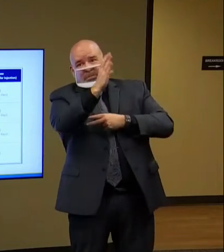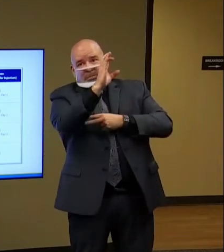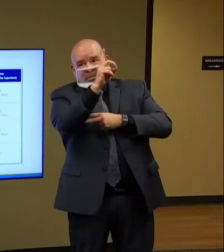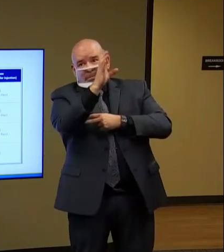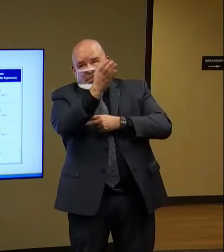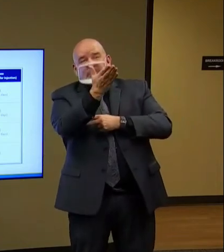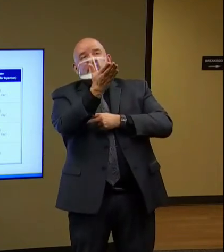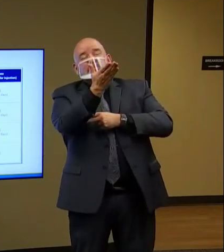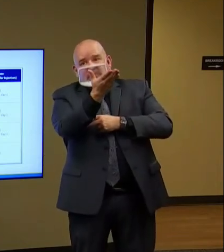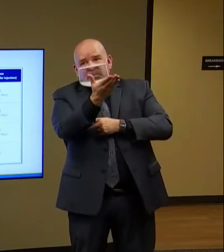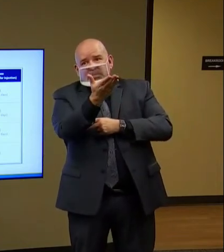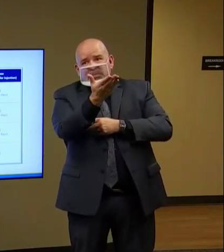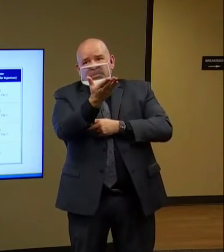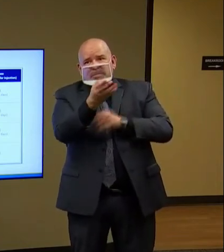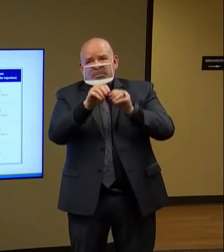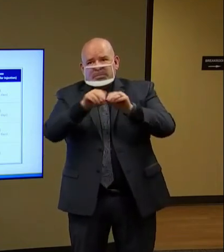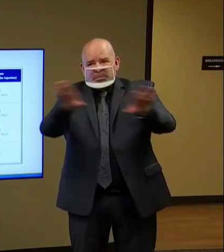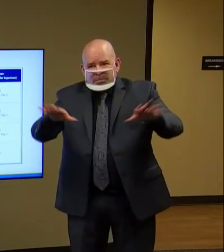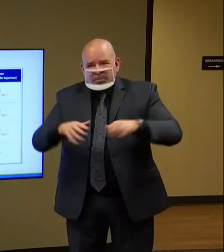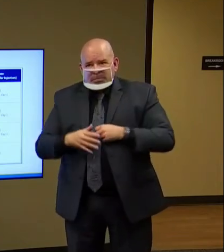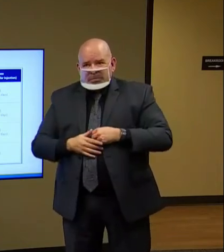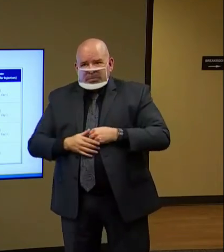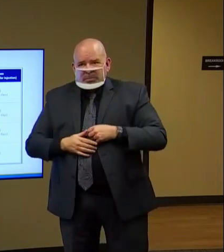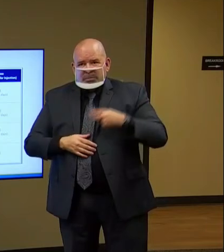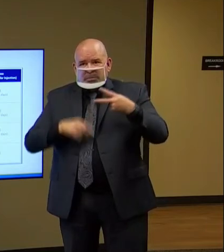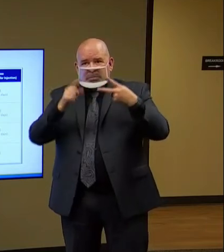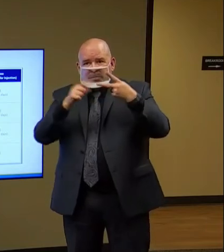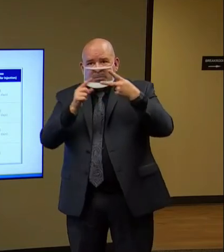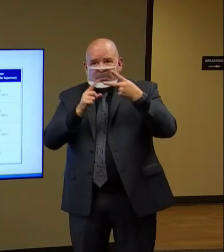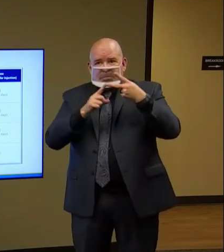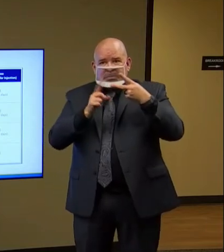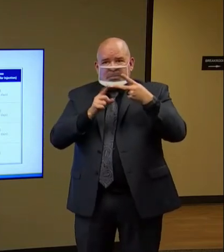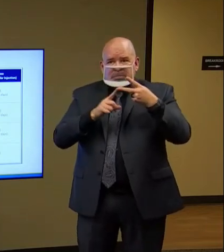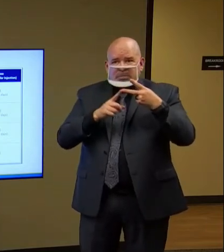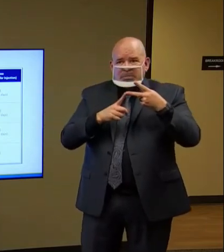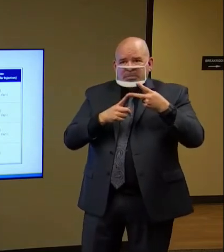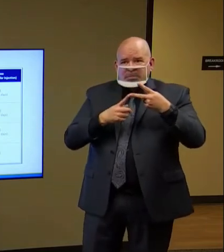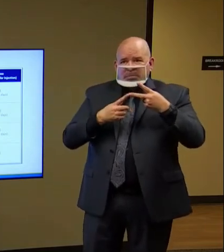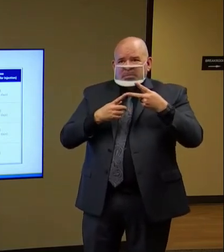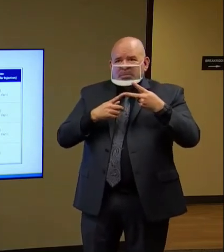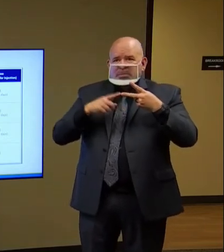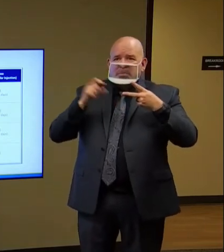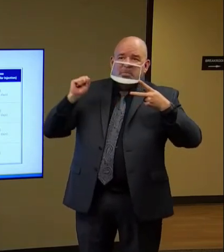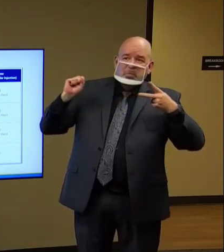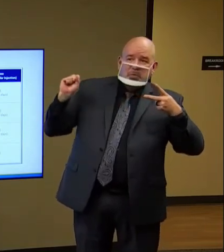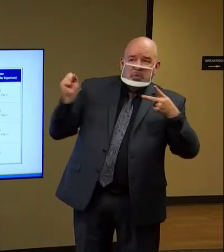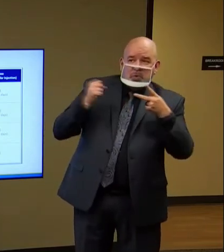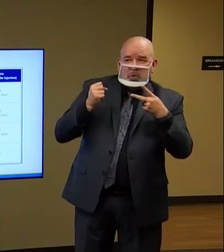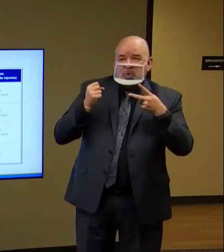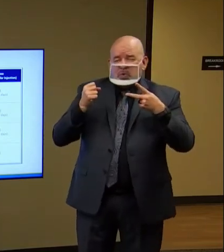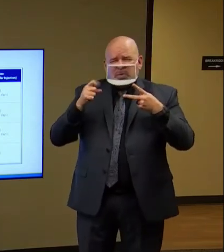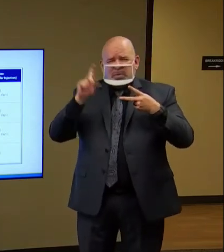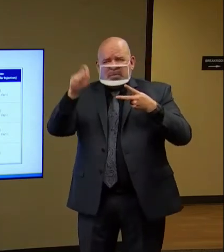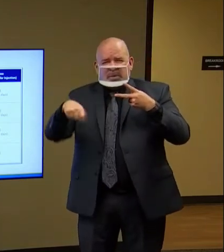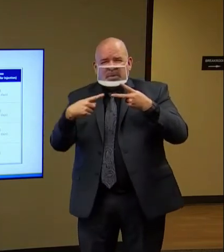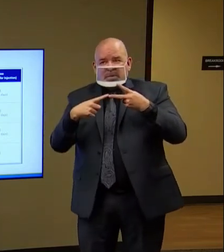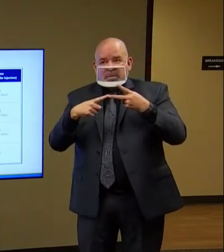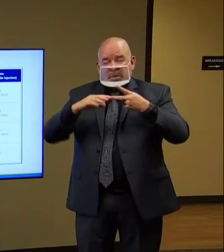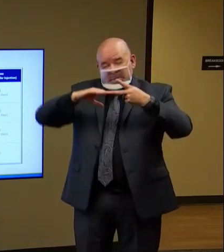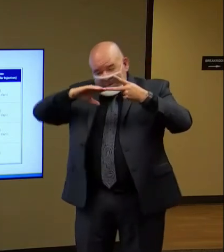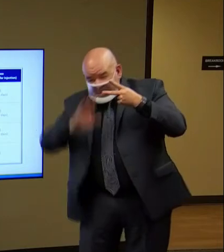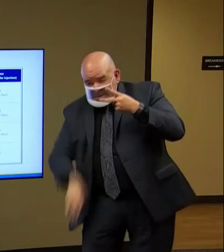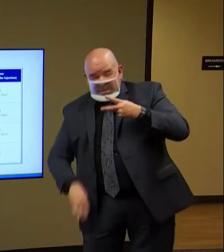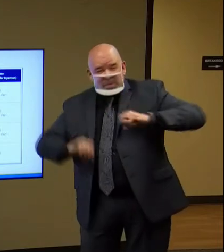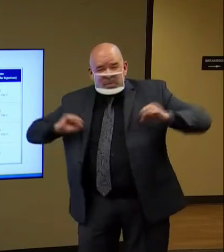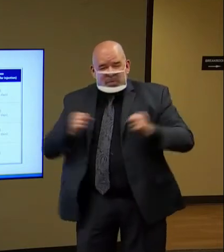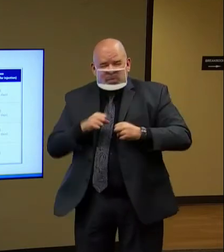different is it doesn't require those ultra-cold freezers, but just it can be stored frozen, regular freezers for 6 months, and